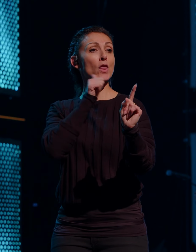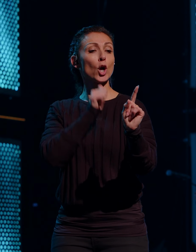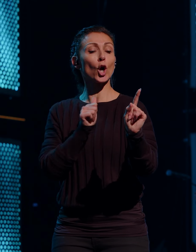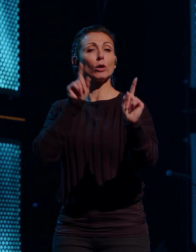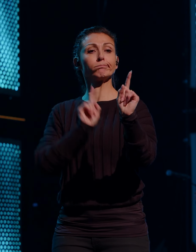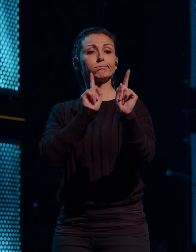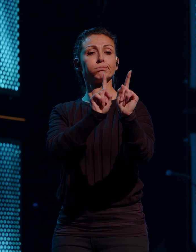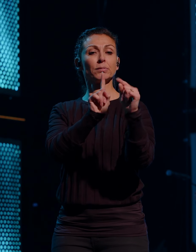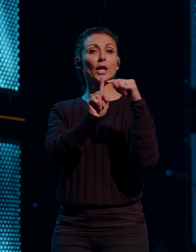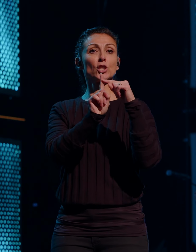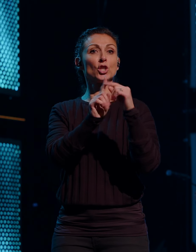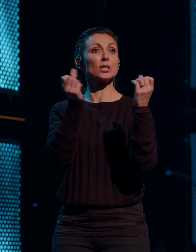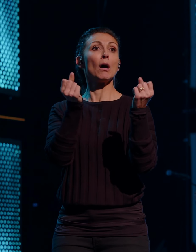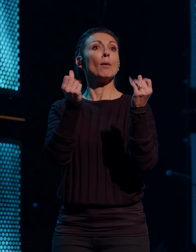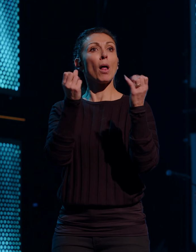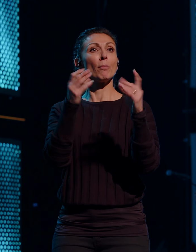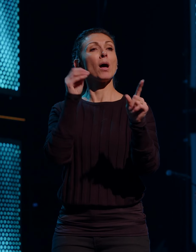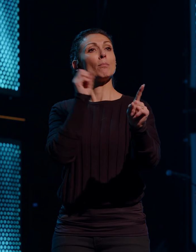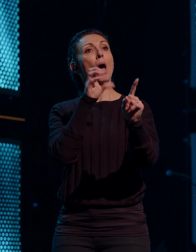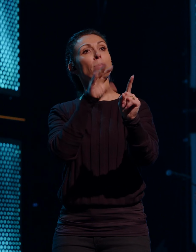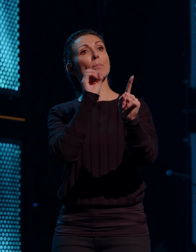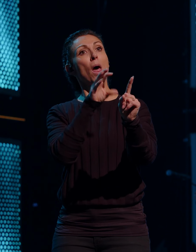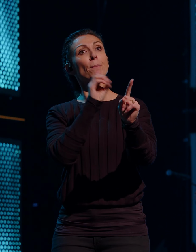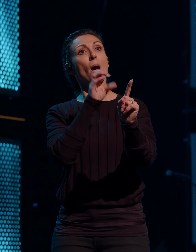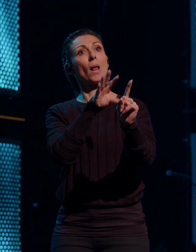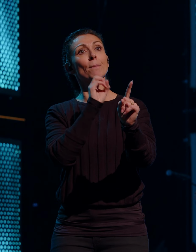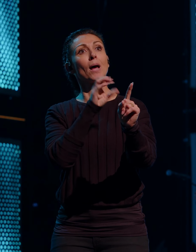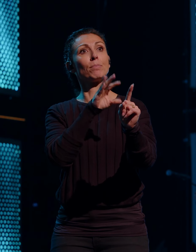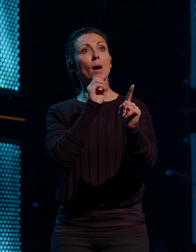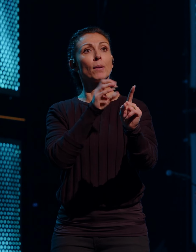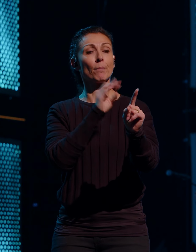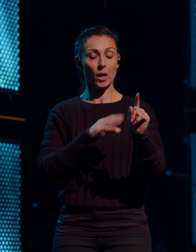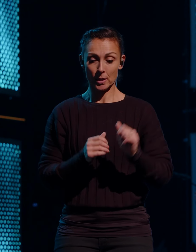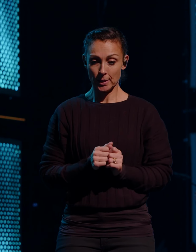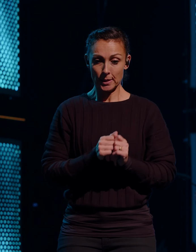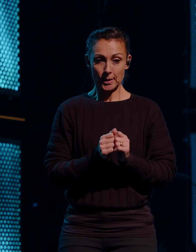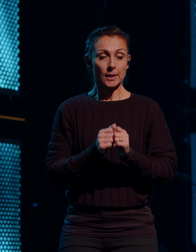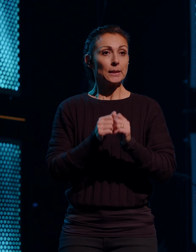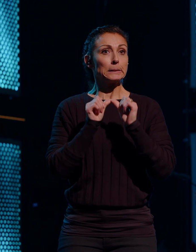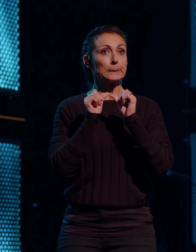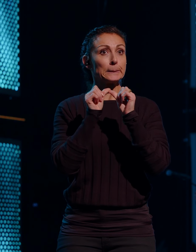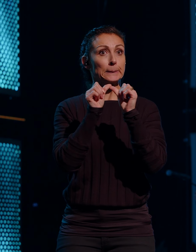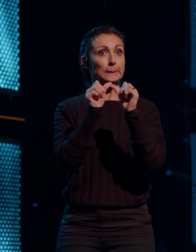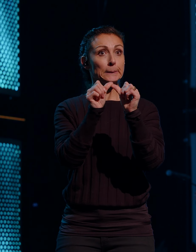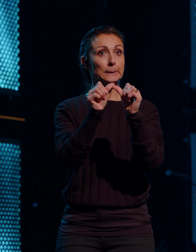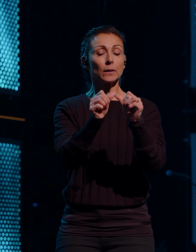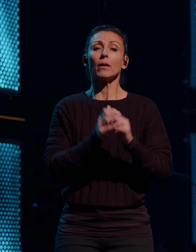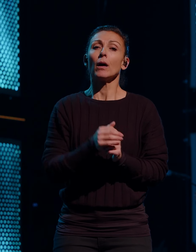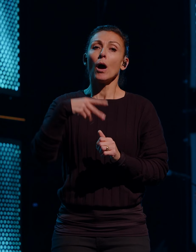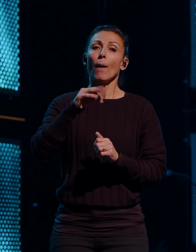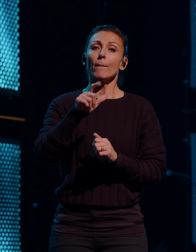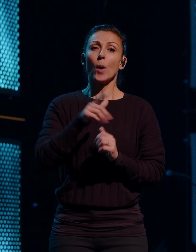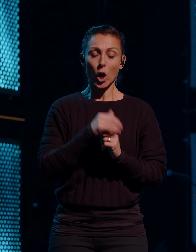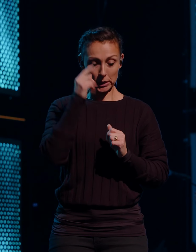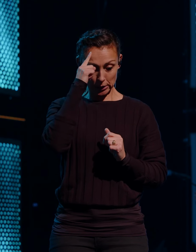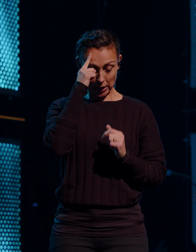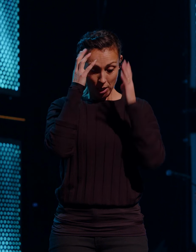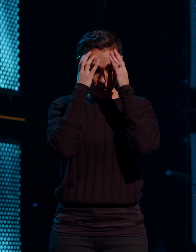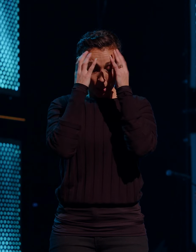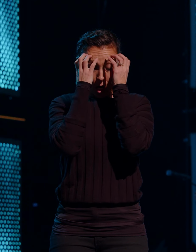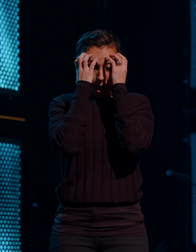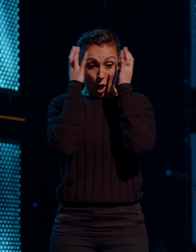of Jesus Christ, you come out of her. And we're told that the demon actually came out. God healed her and rescued